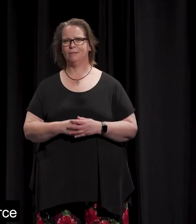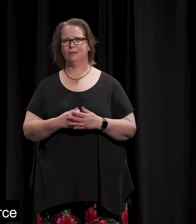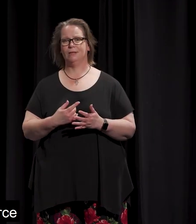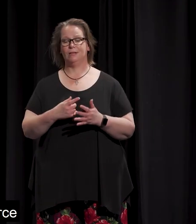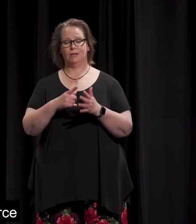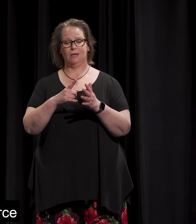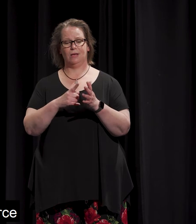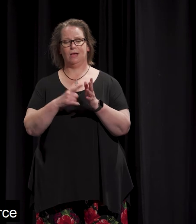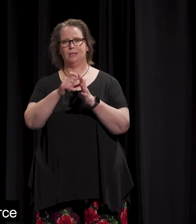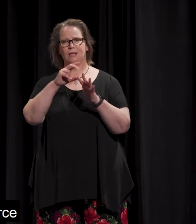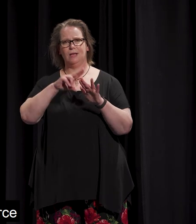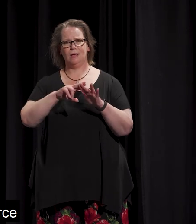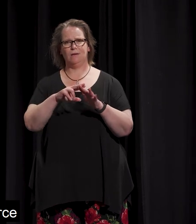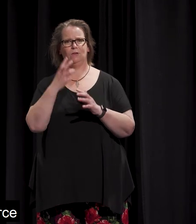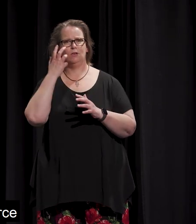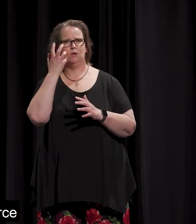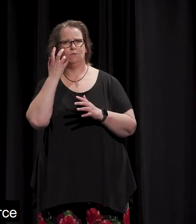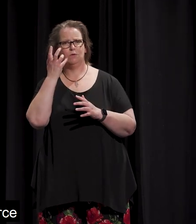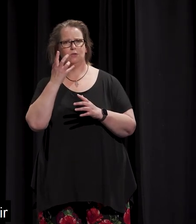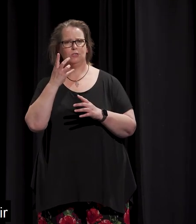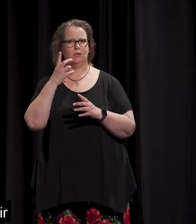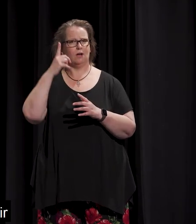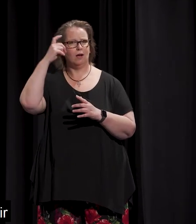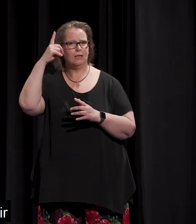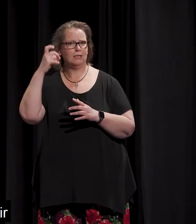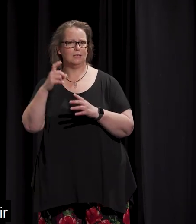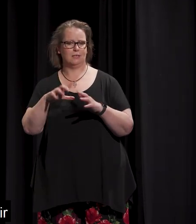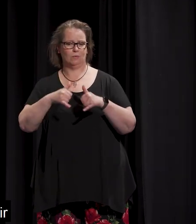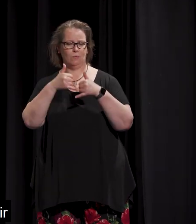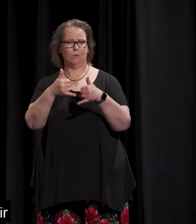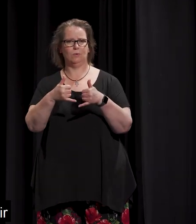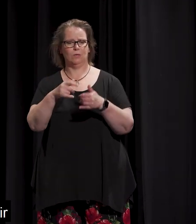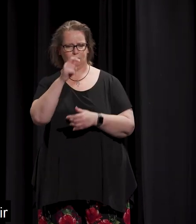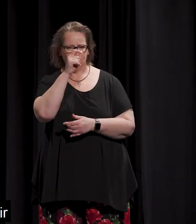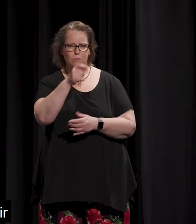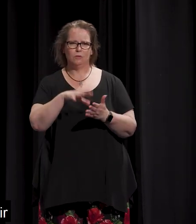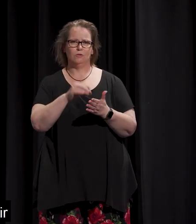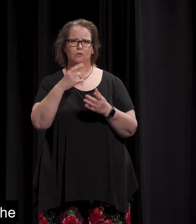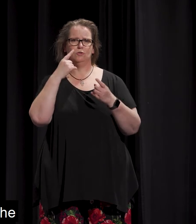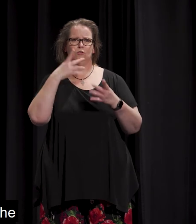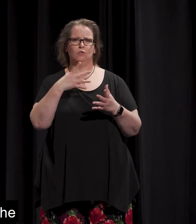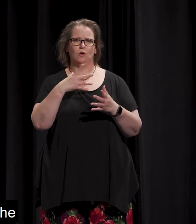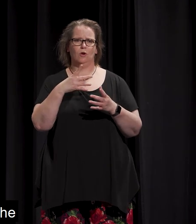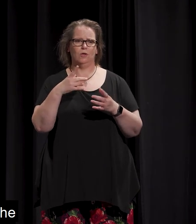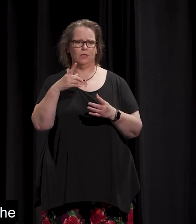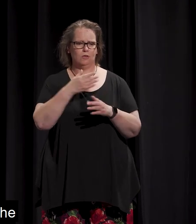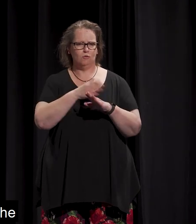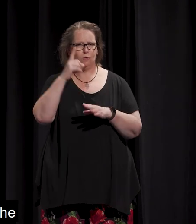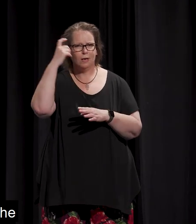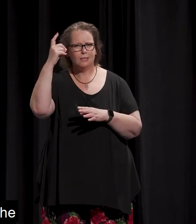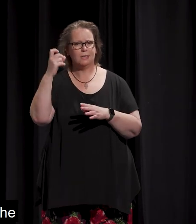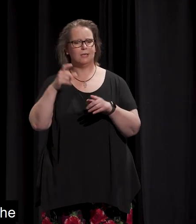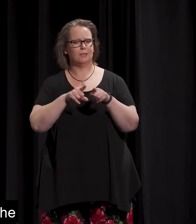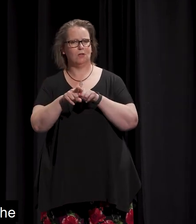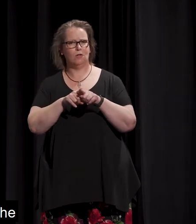The Australian Defence Force Future Innovators Awards recognise students on their ability to demonstrate innovation and learning